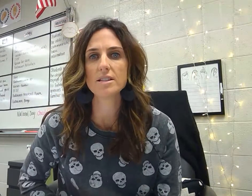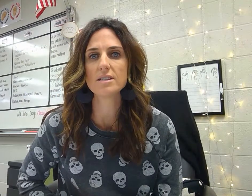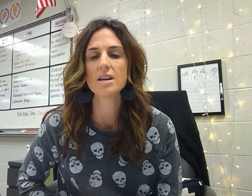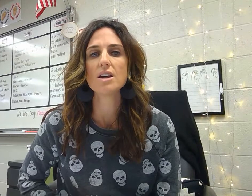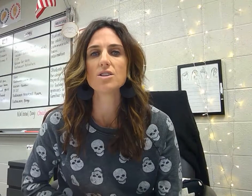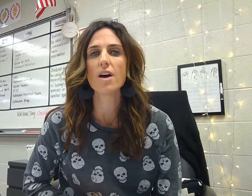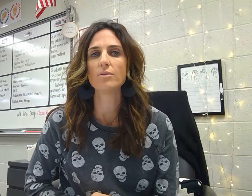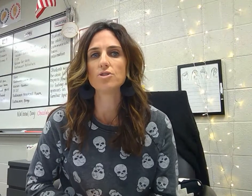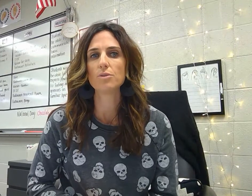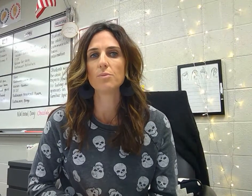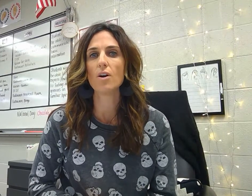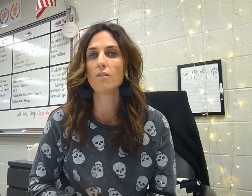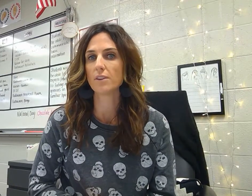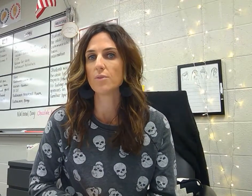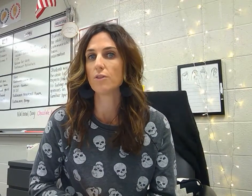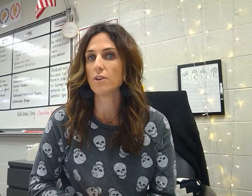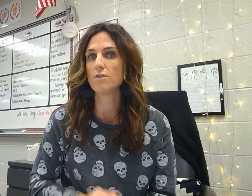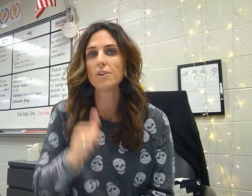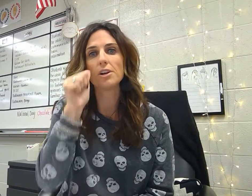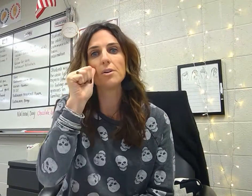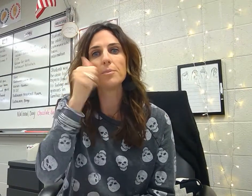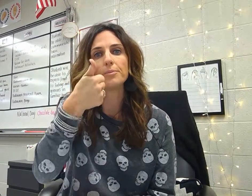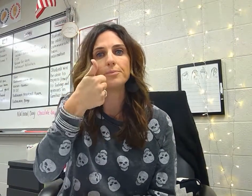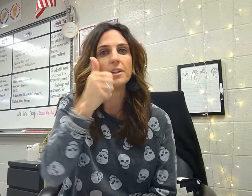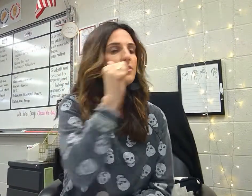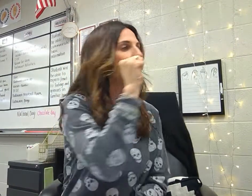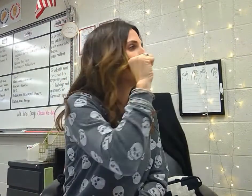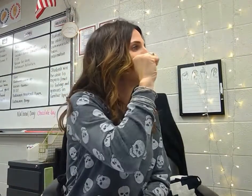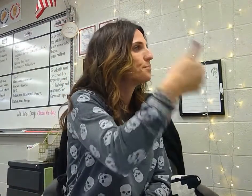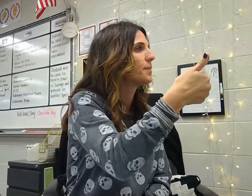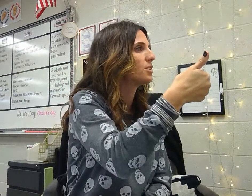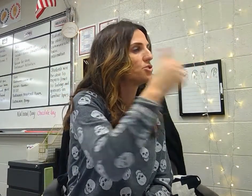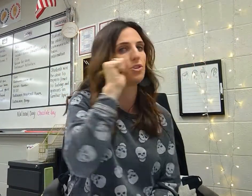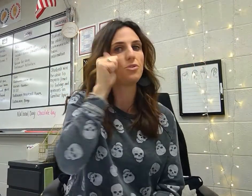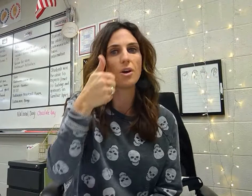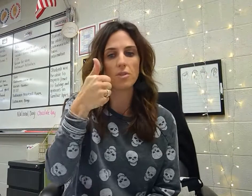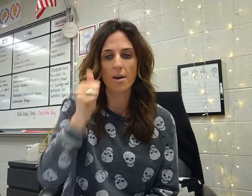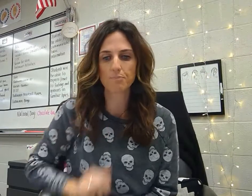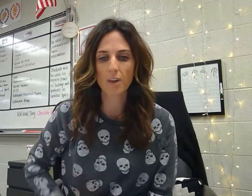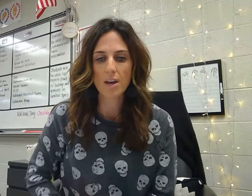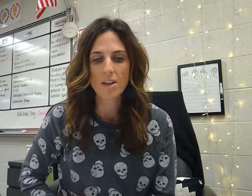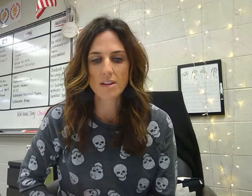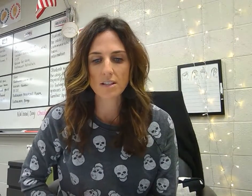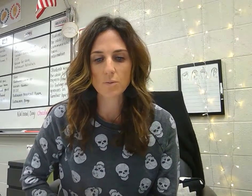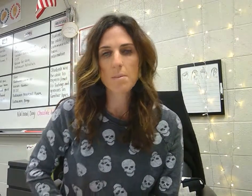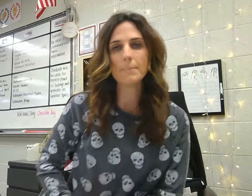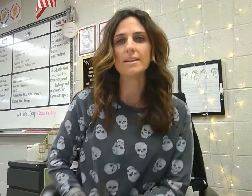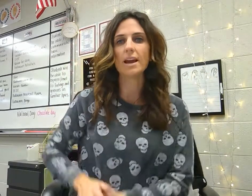phrases. So that one should be hopefully review for you. If not, make sure you know that. The next one,